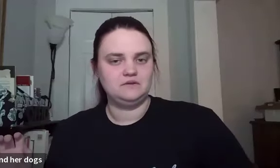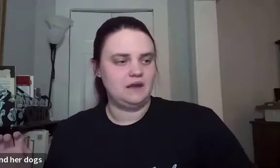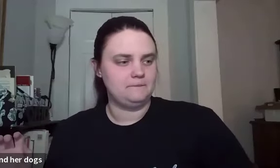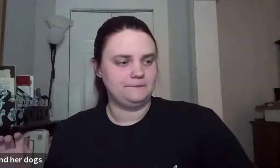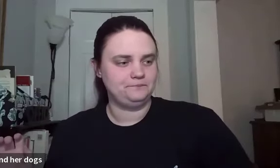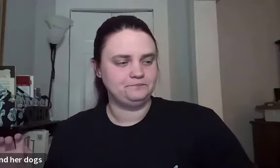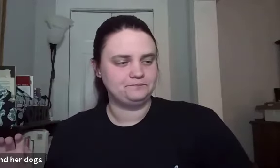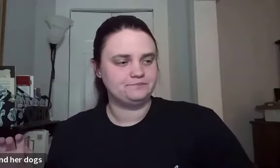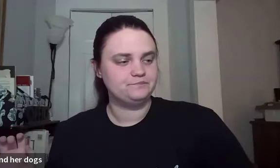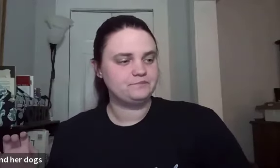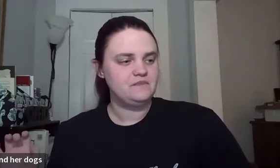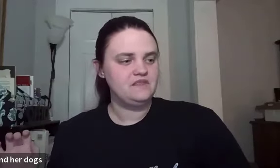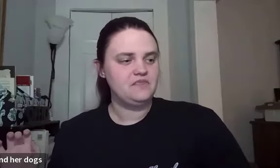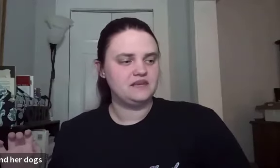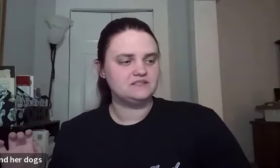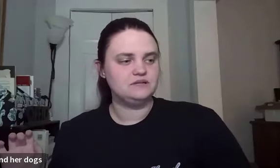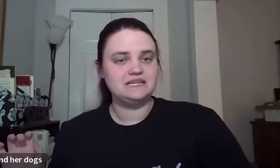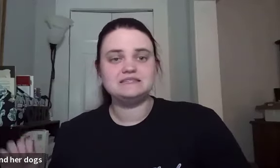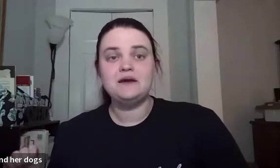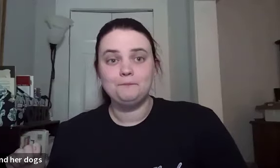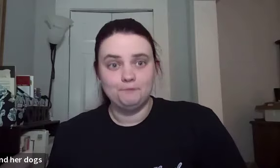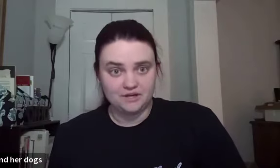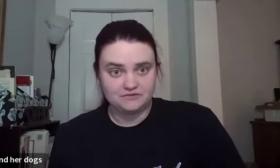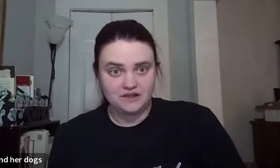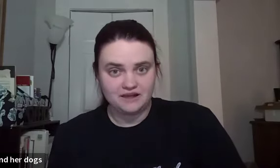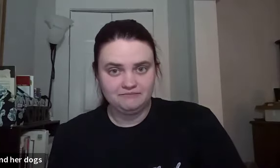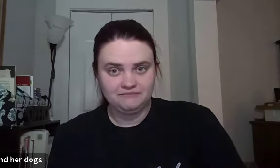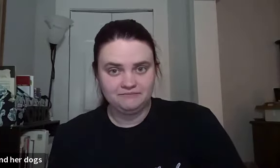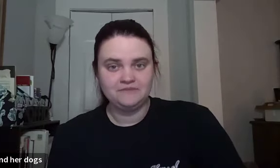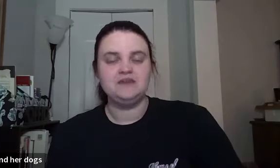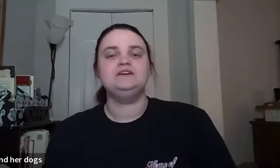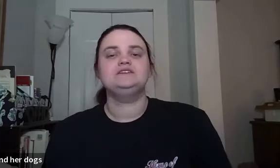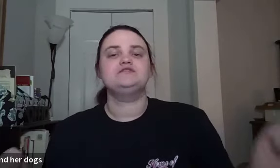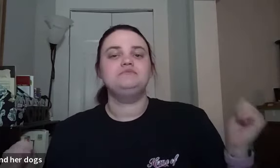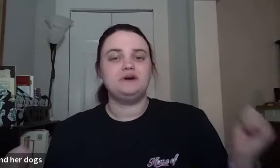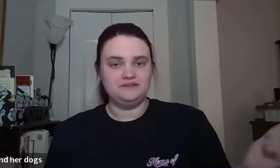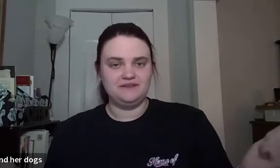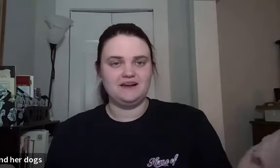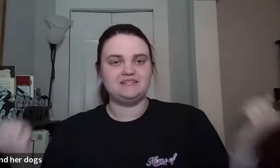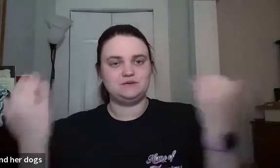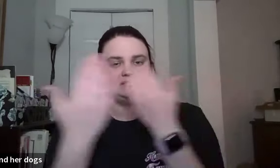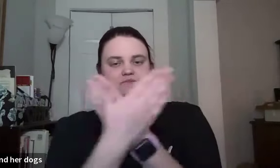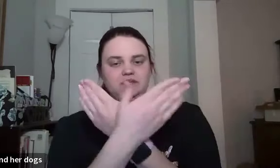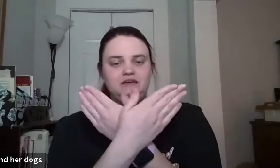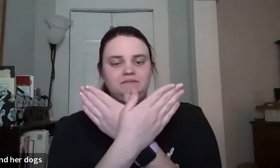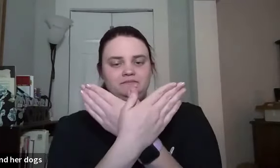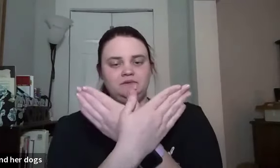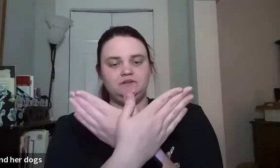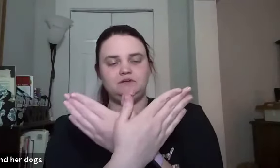Okay. The next one is butterfly. So butterfly is going to be, you're going to